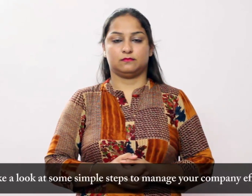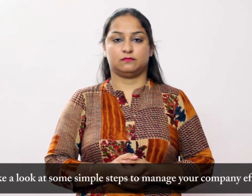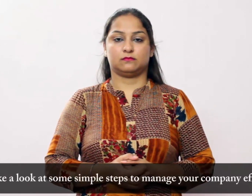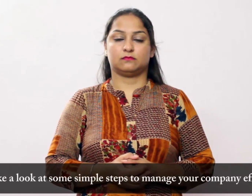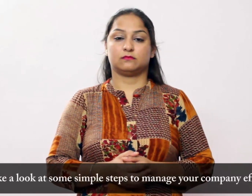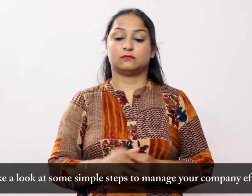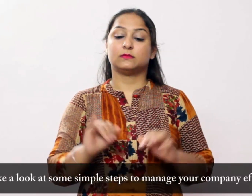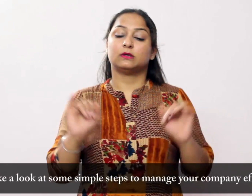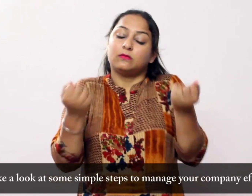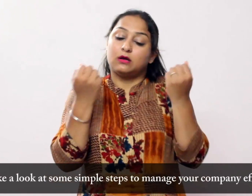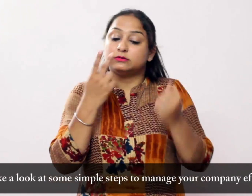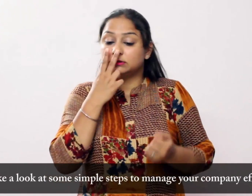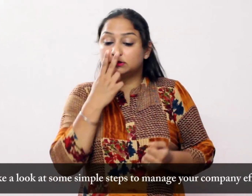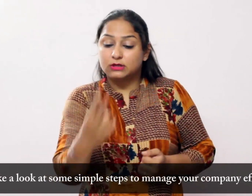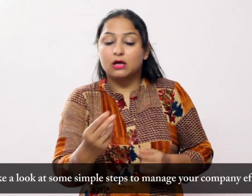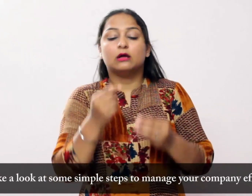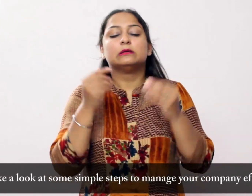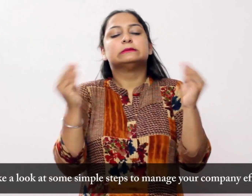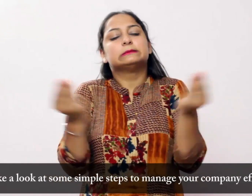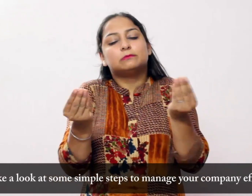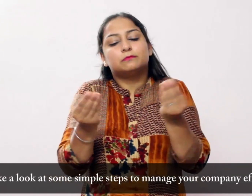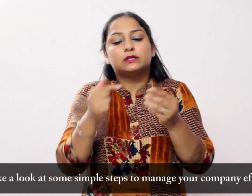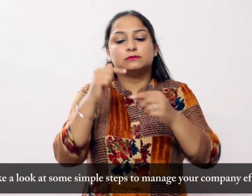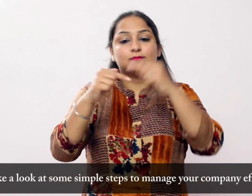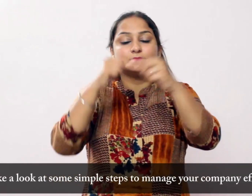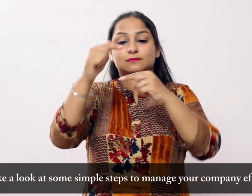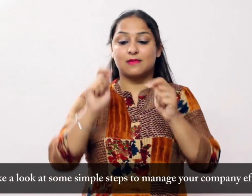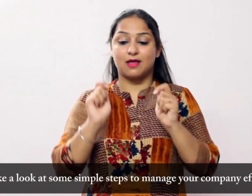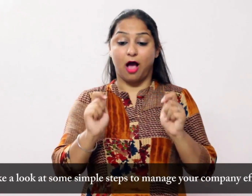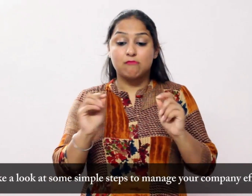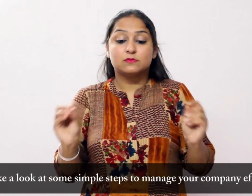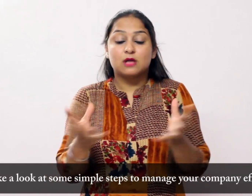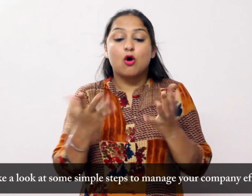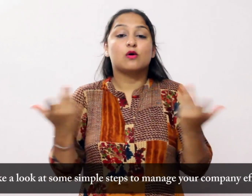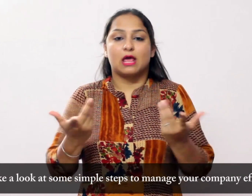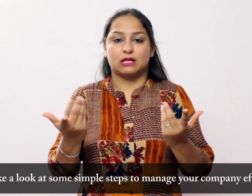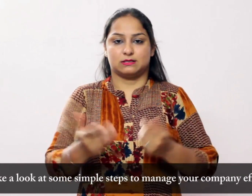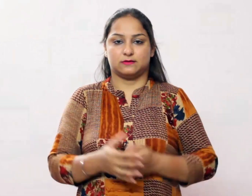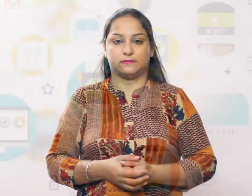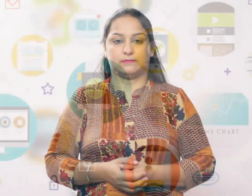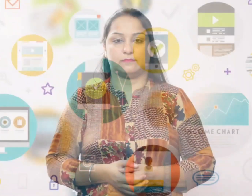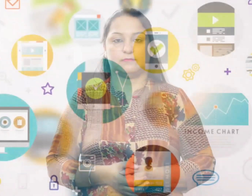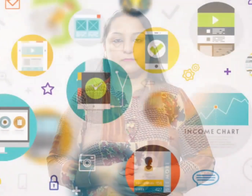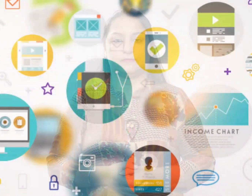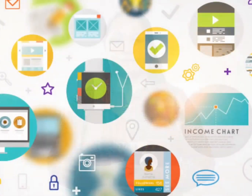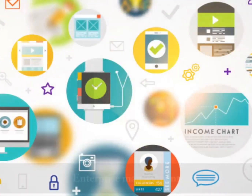Let's take a look at some simple steps to manage your company effectively.